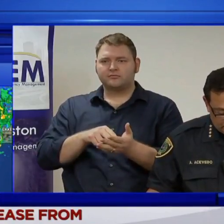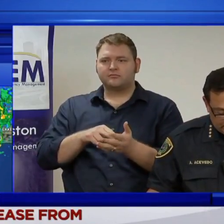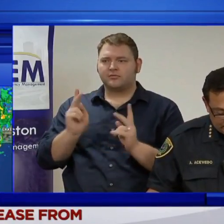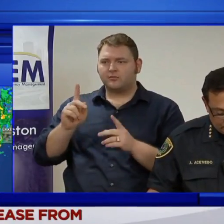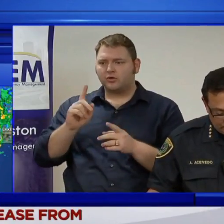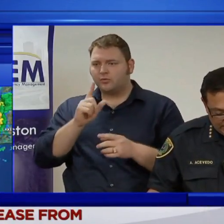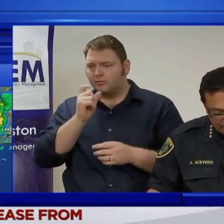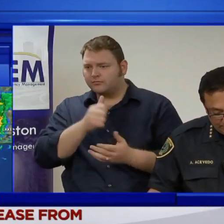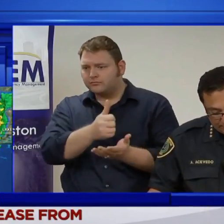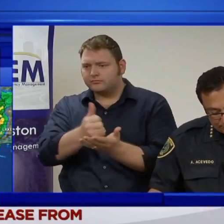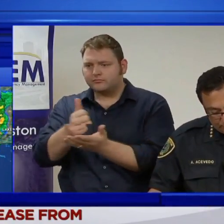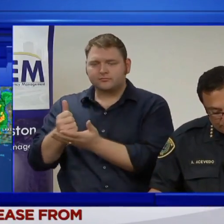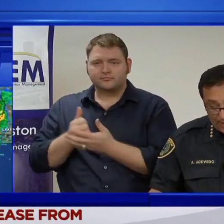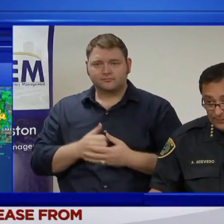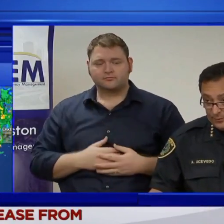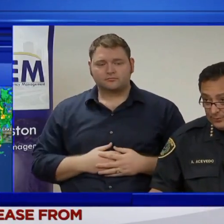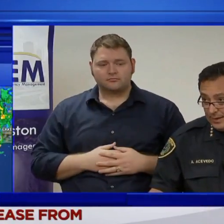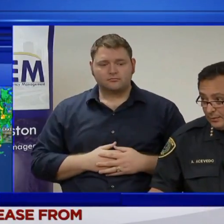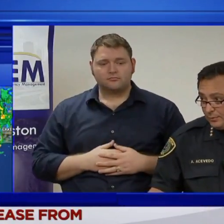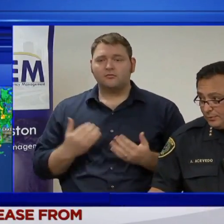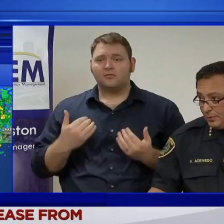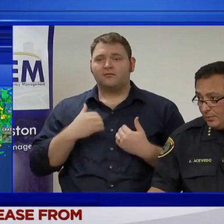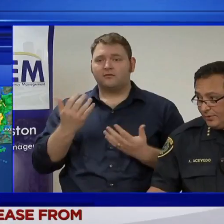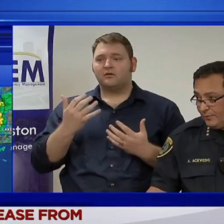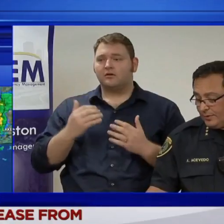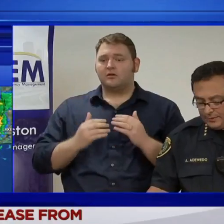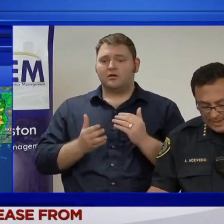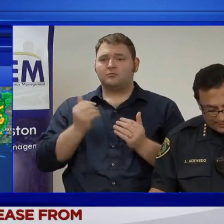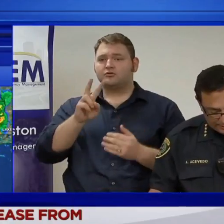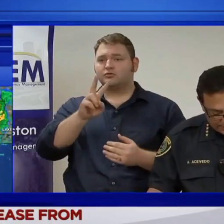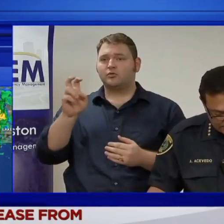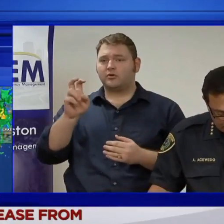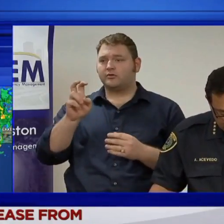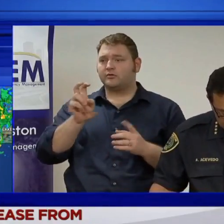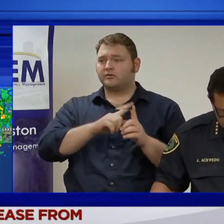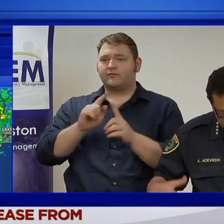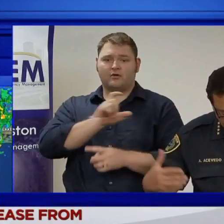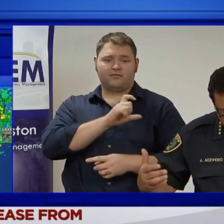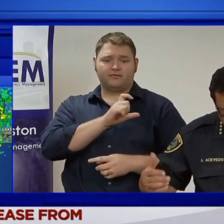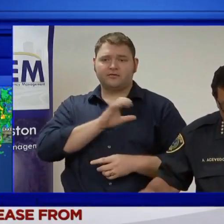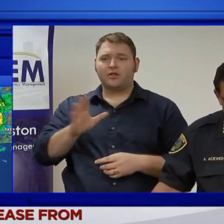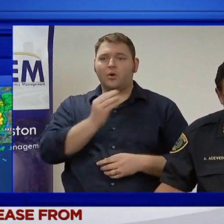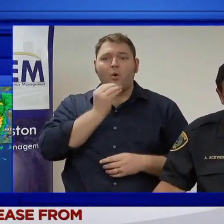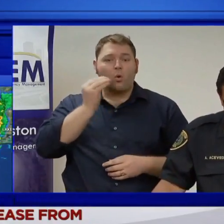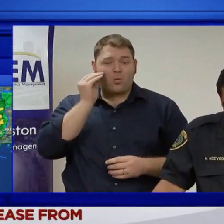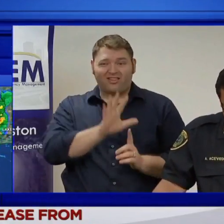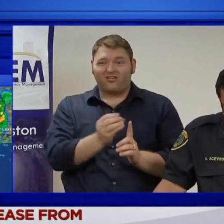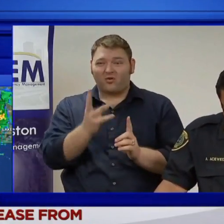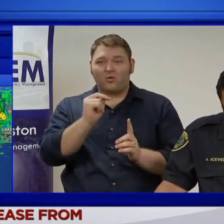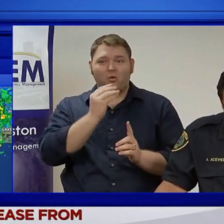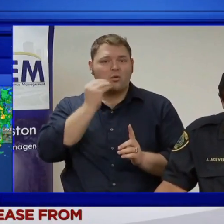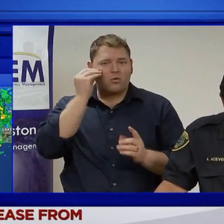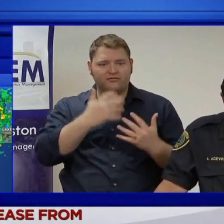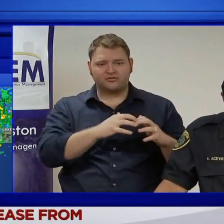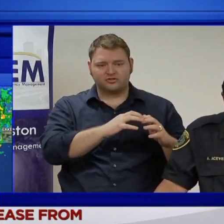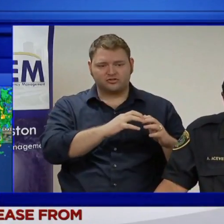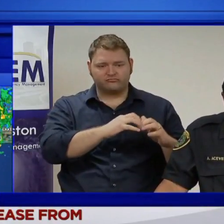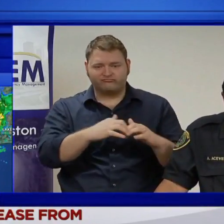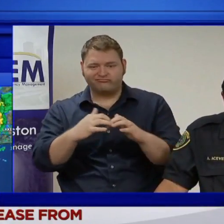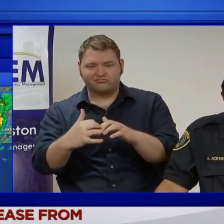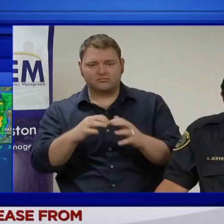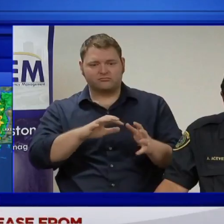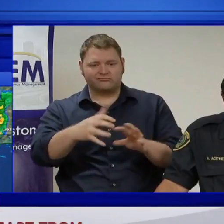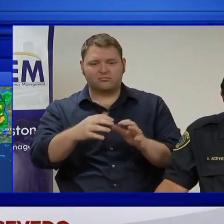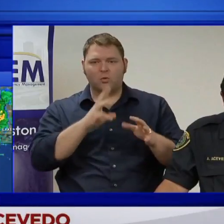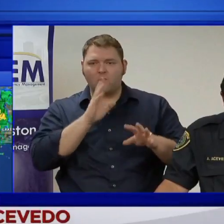Just on a side note, we have nearly 200 officers now whose homes have been damaged to some extent,